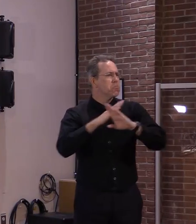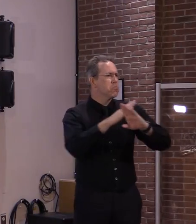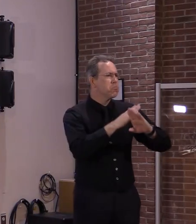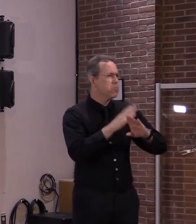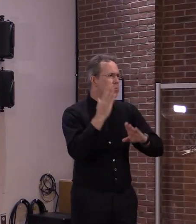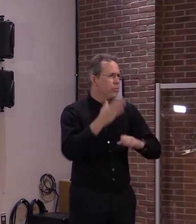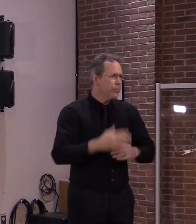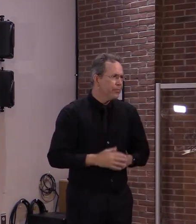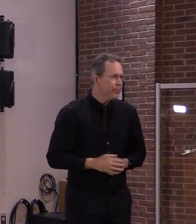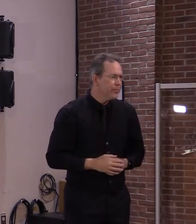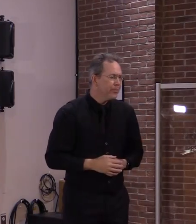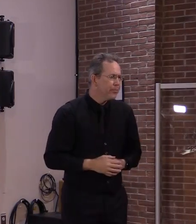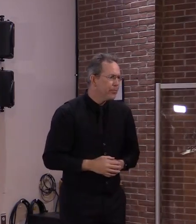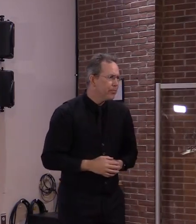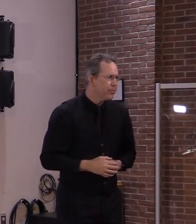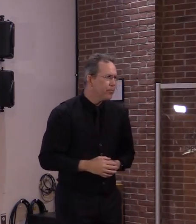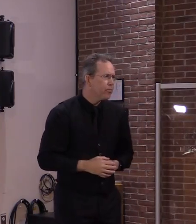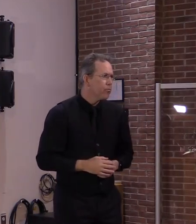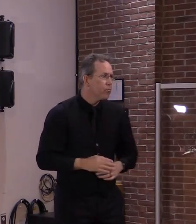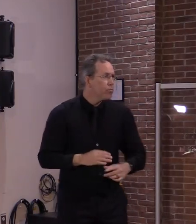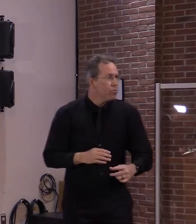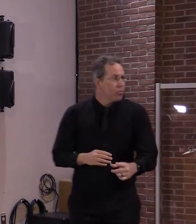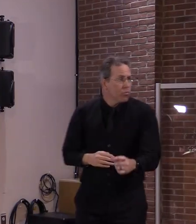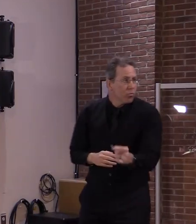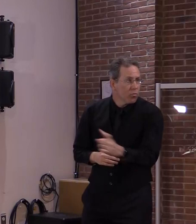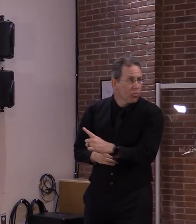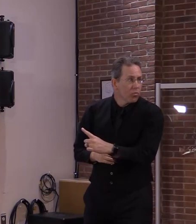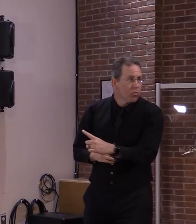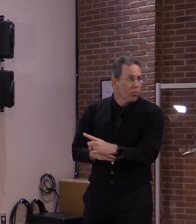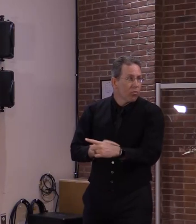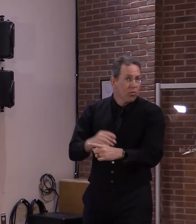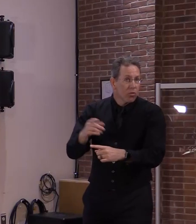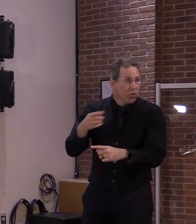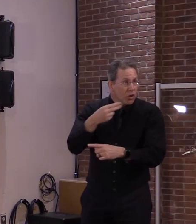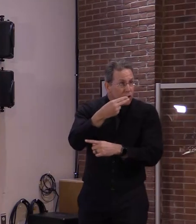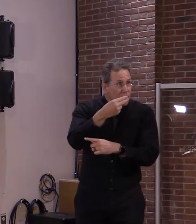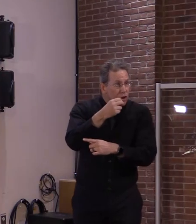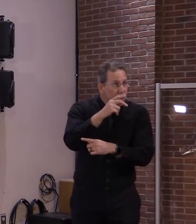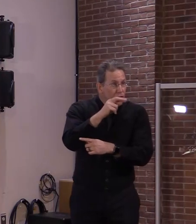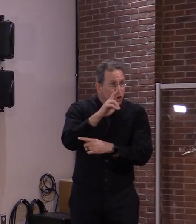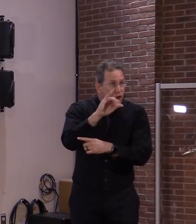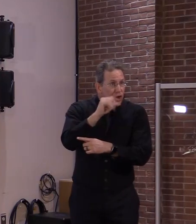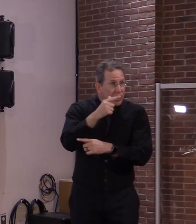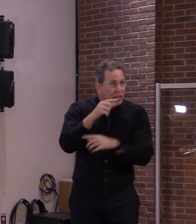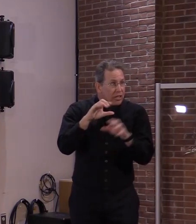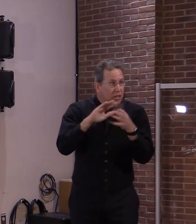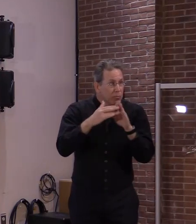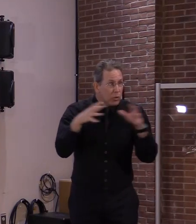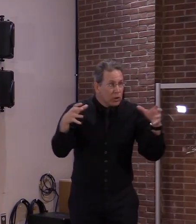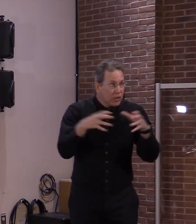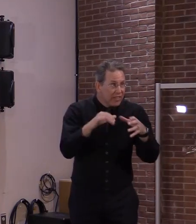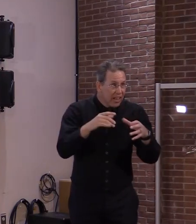So herd immunity can be a region-specific phenomenon? Yeah, I mean, I think